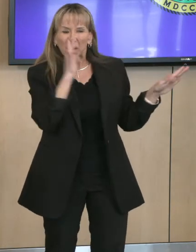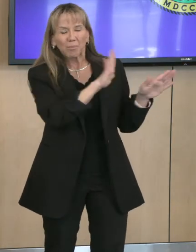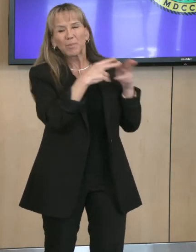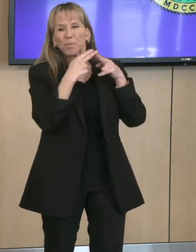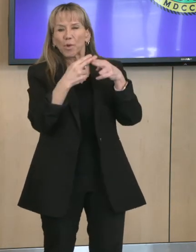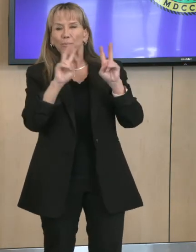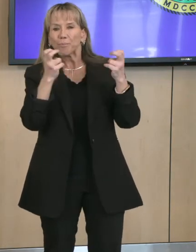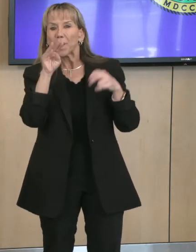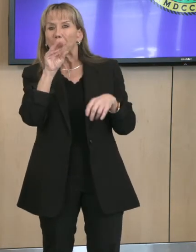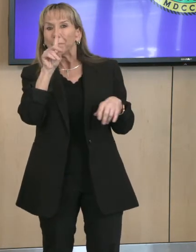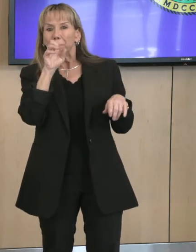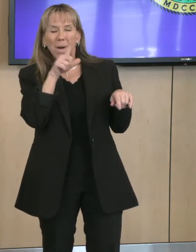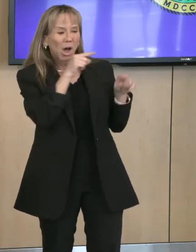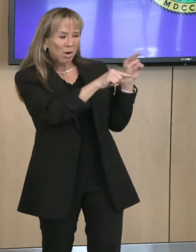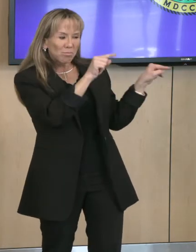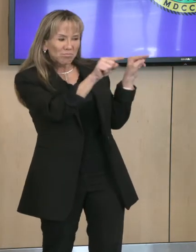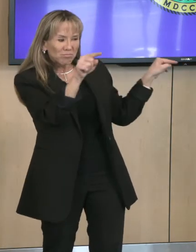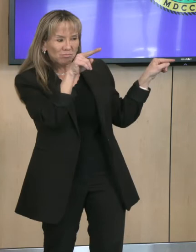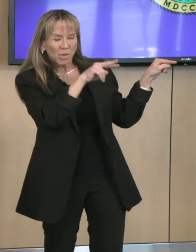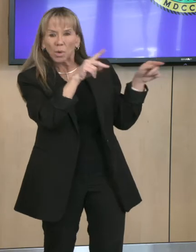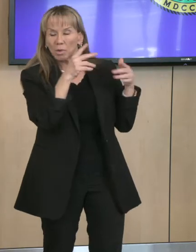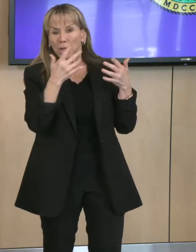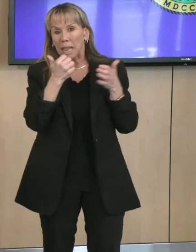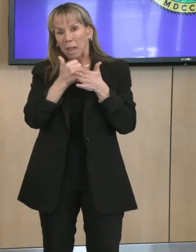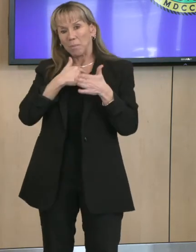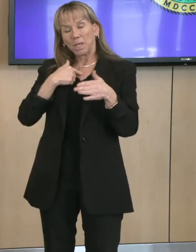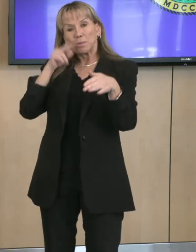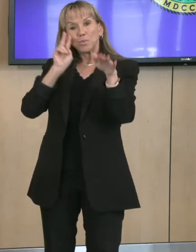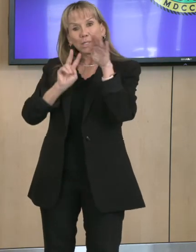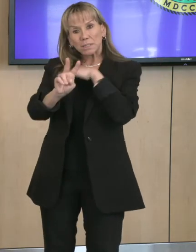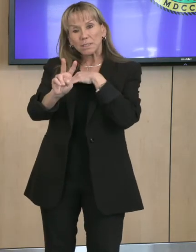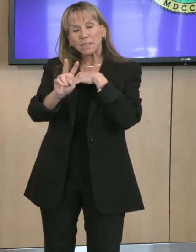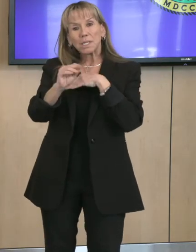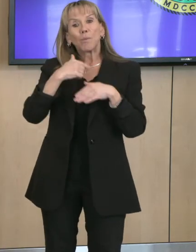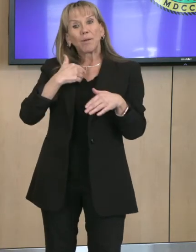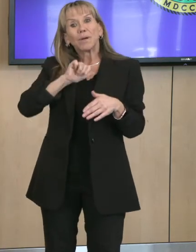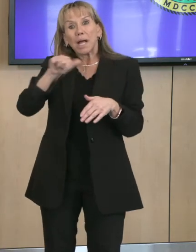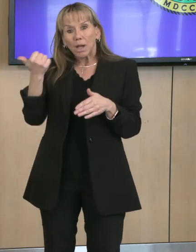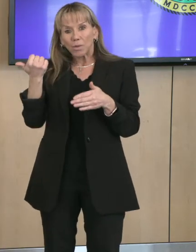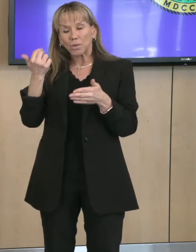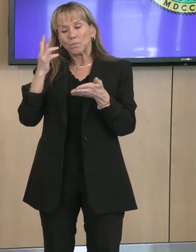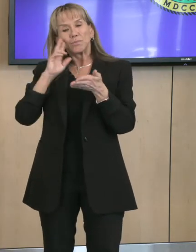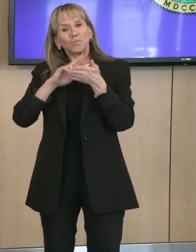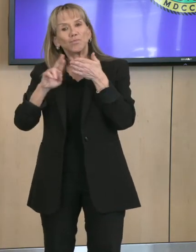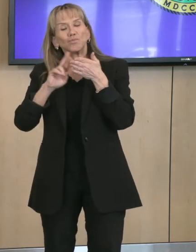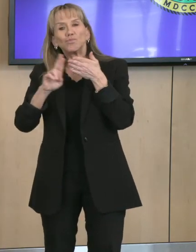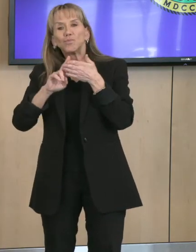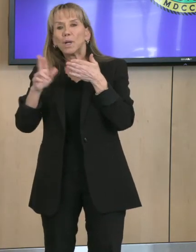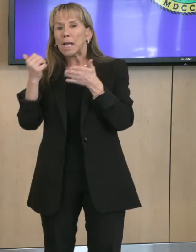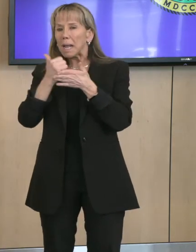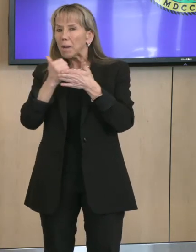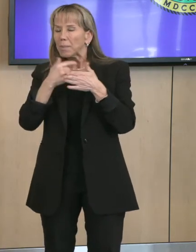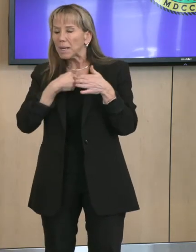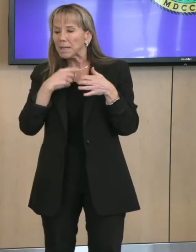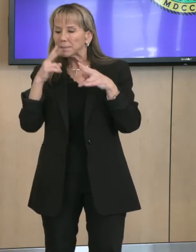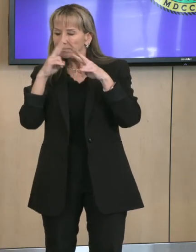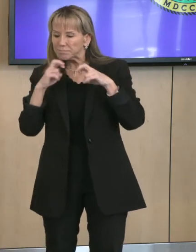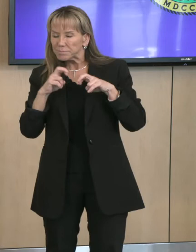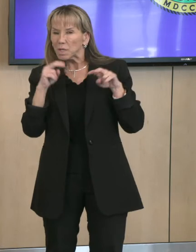best prediction. We also have other researchers working with us to complete modeling efforts looking